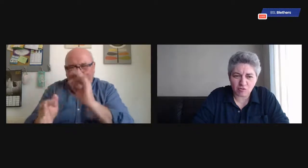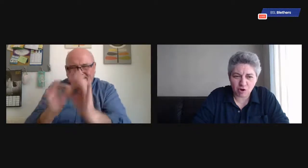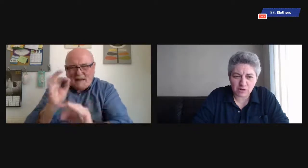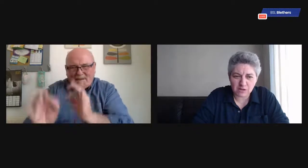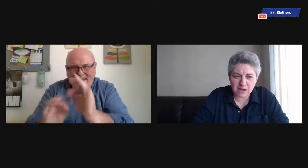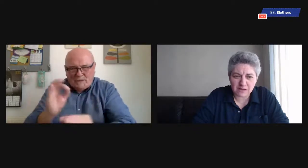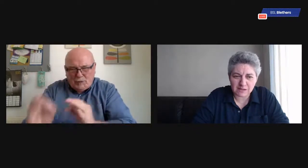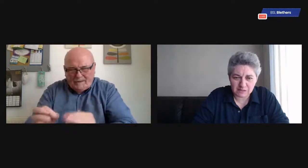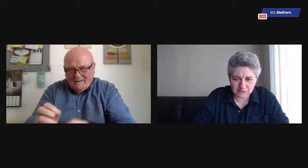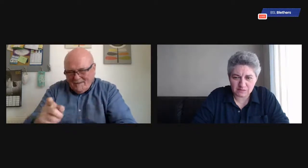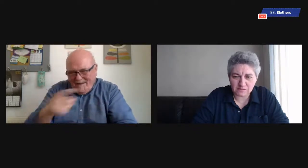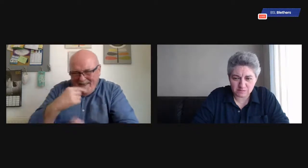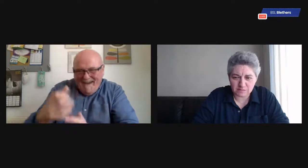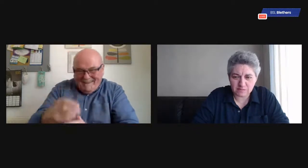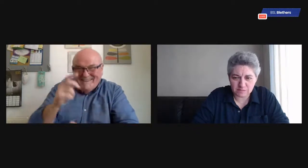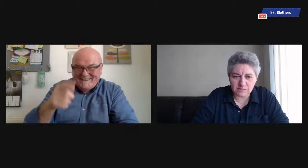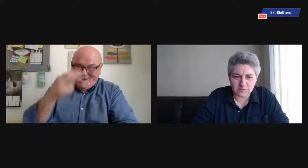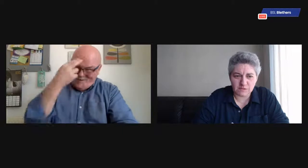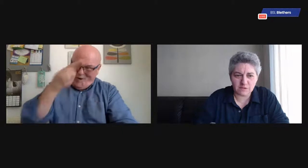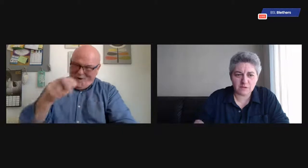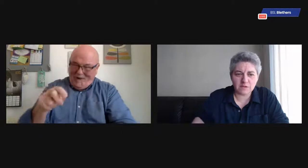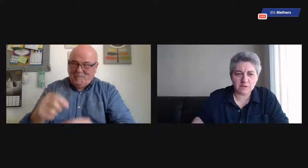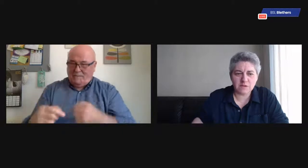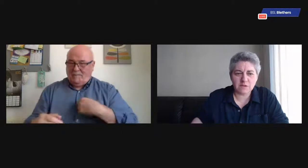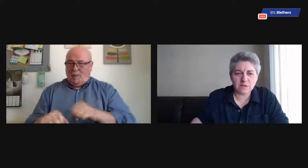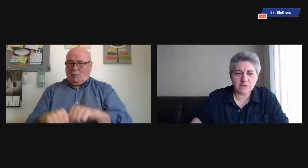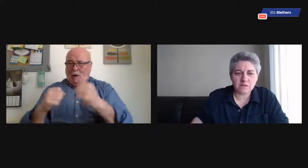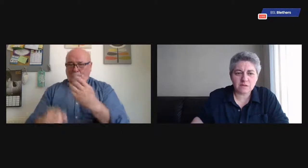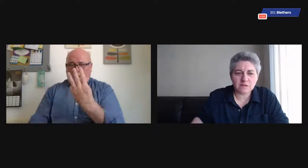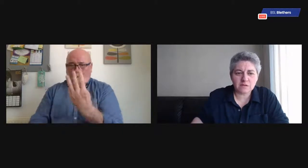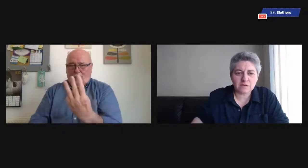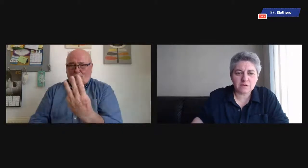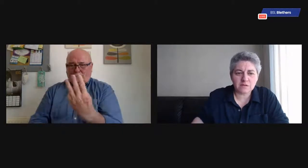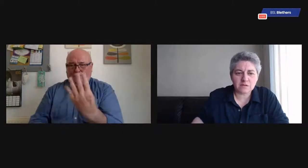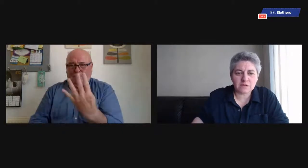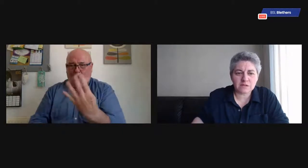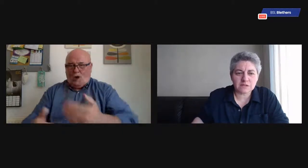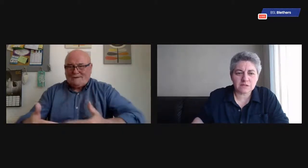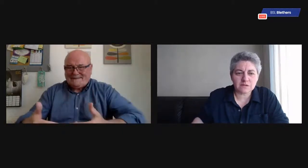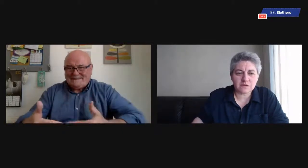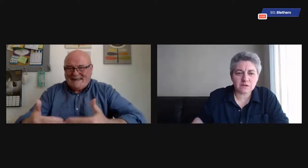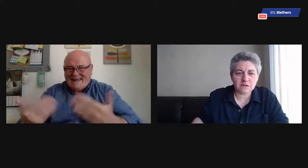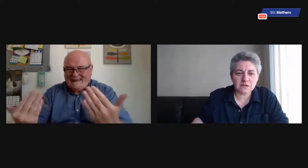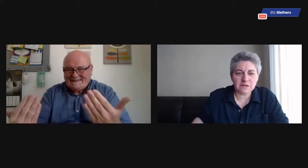was questioning the person. It's called cross examination and was accusing the witness